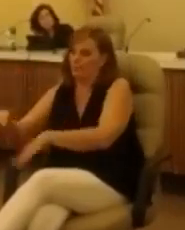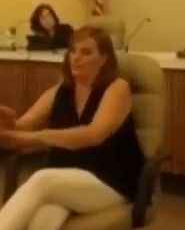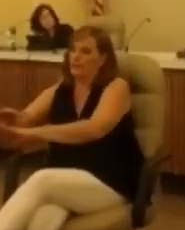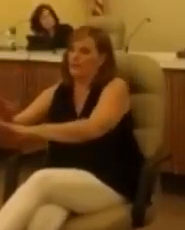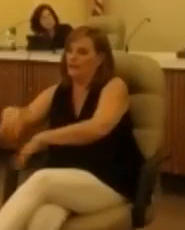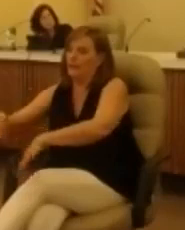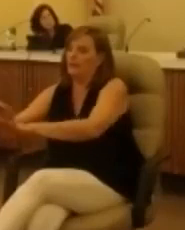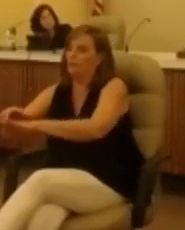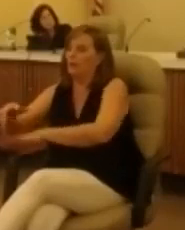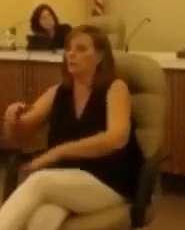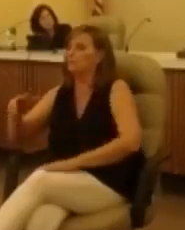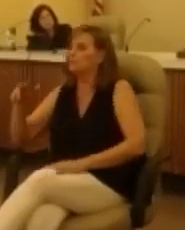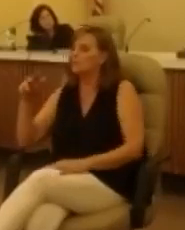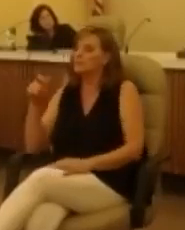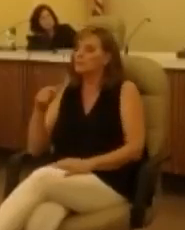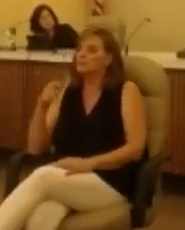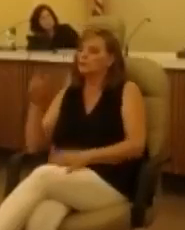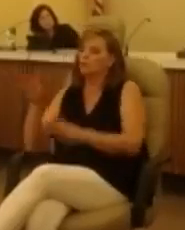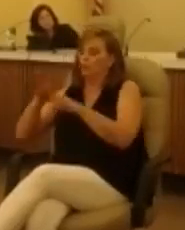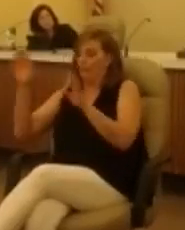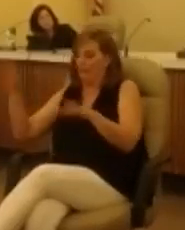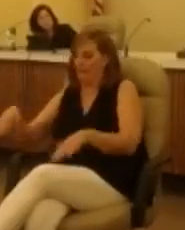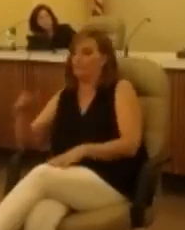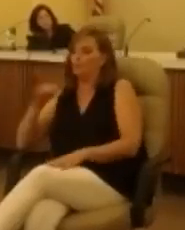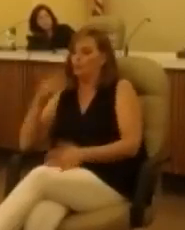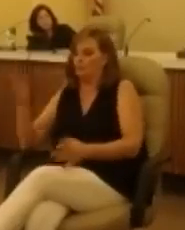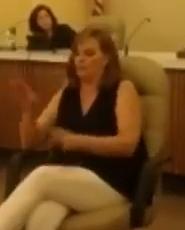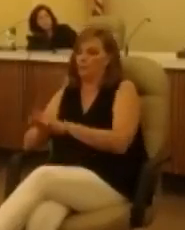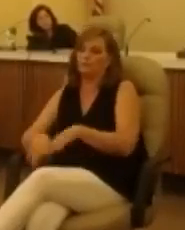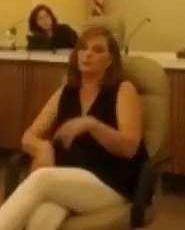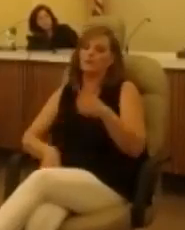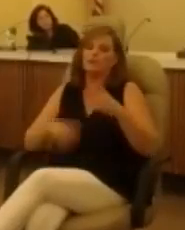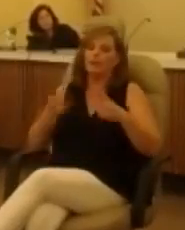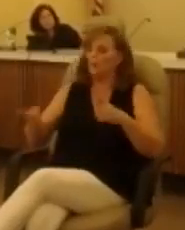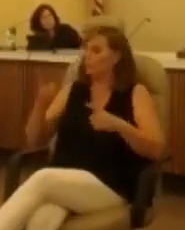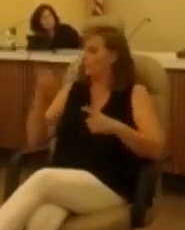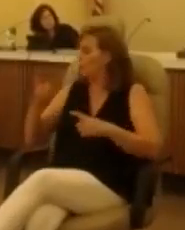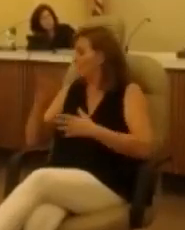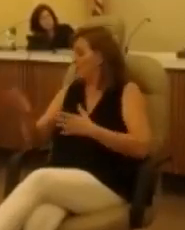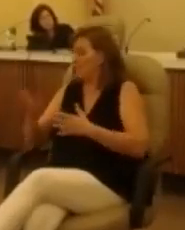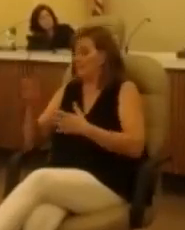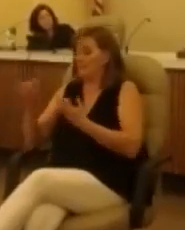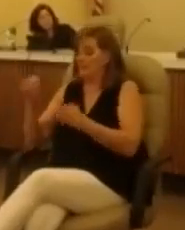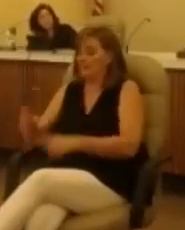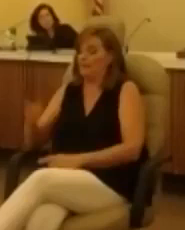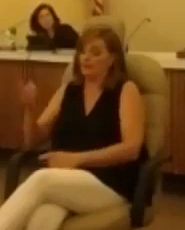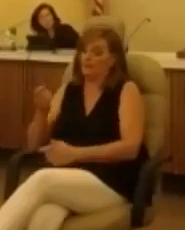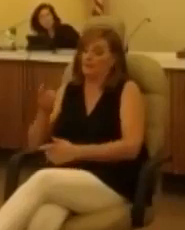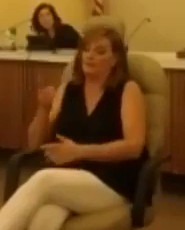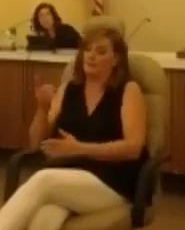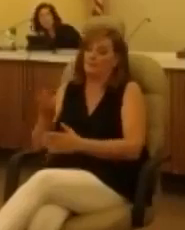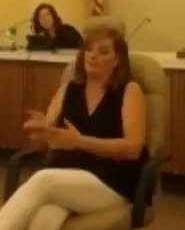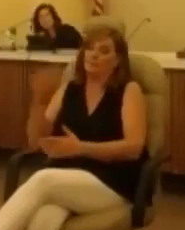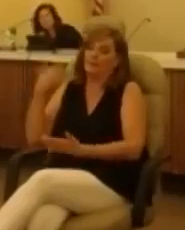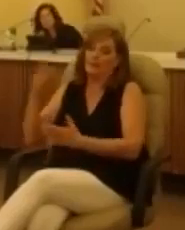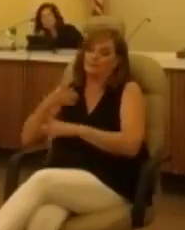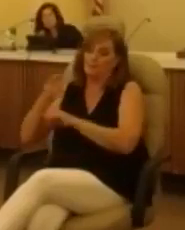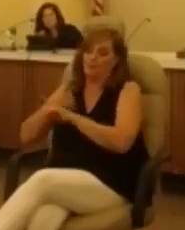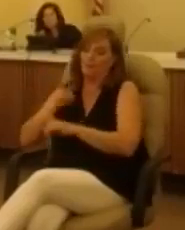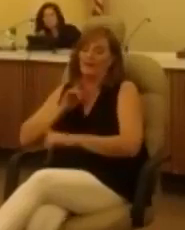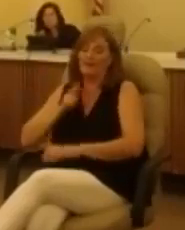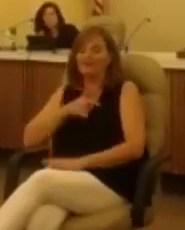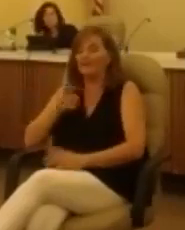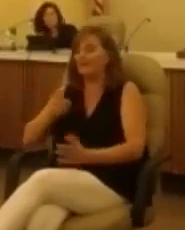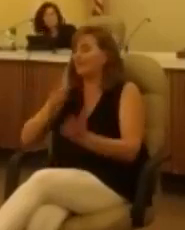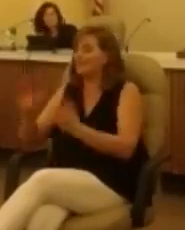the cabin road will be closed during that time. And one of the things that happened last month is we were there and we worked it. We had a lot of stuff left over.